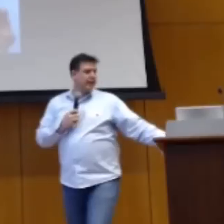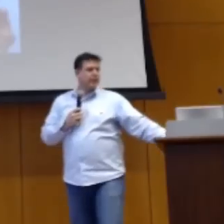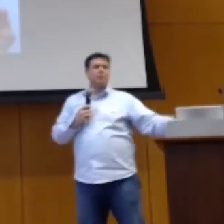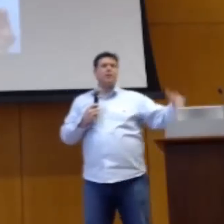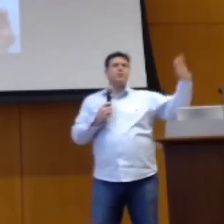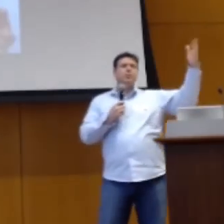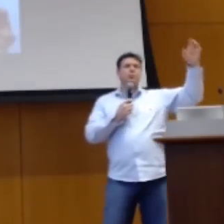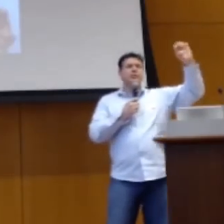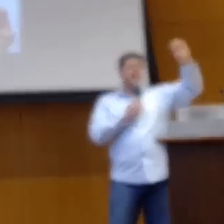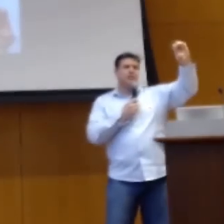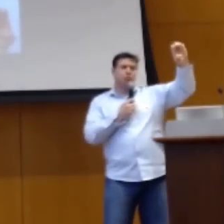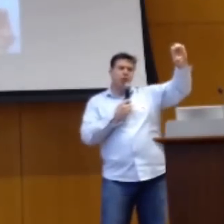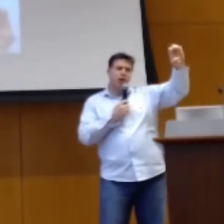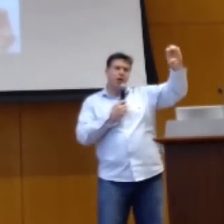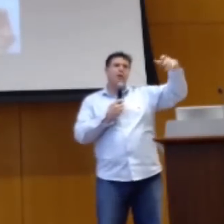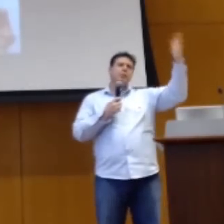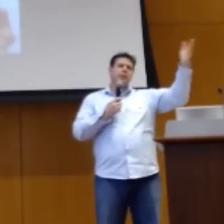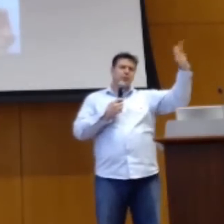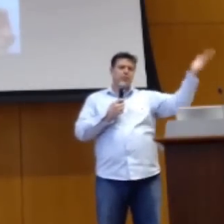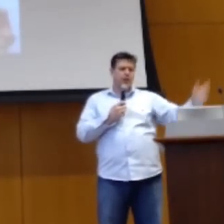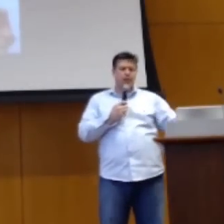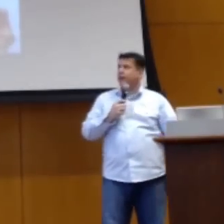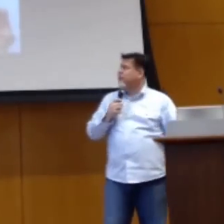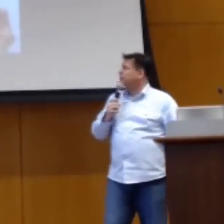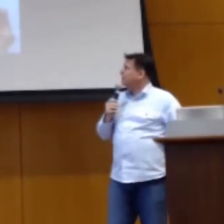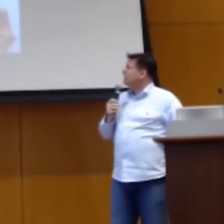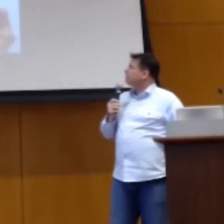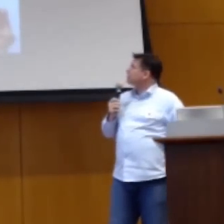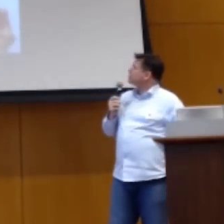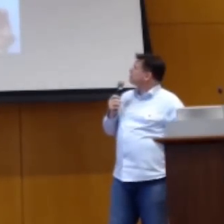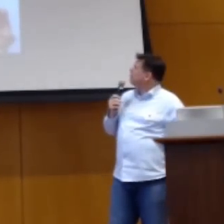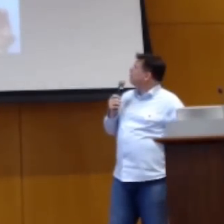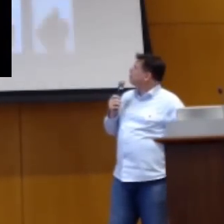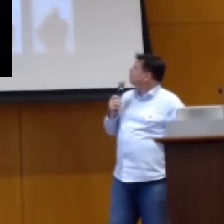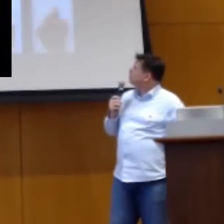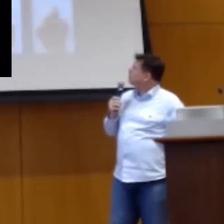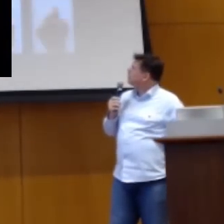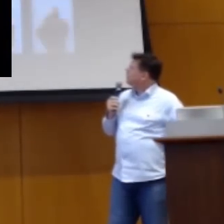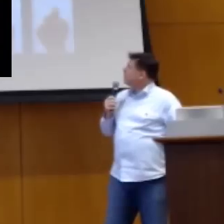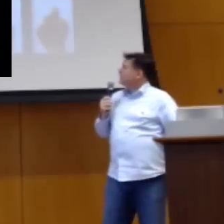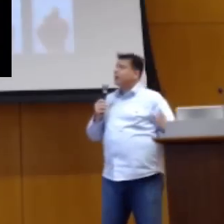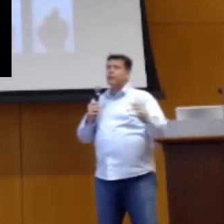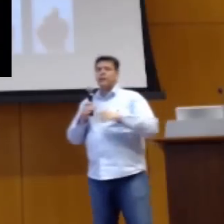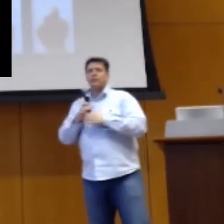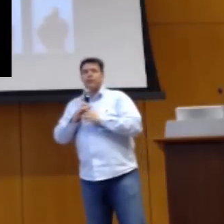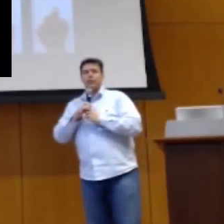Now, sometimes some people will say this is wrong. But, you know, you get variation in teachers as well. Now, here's a few